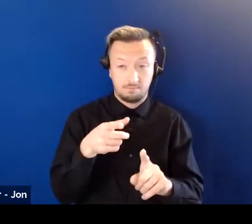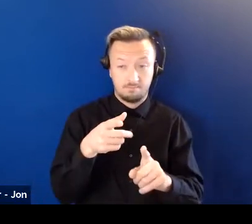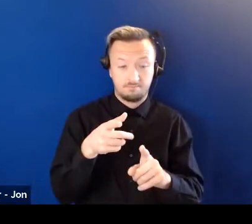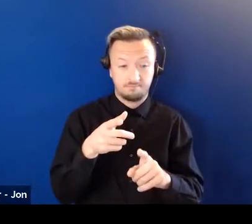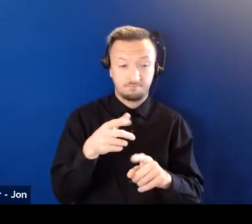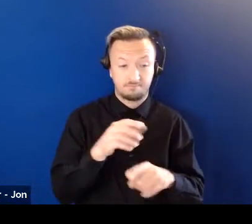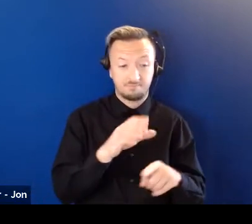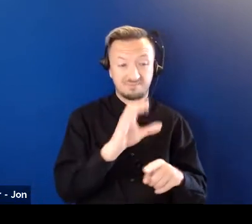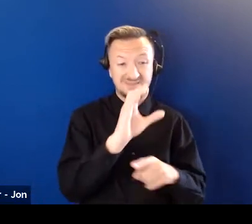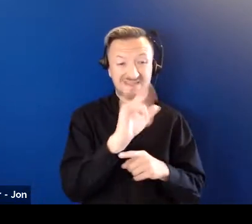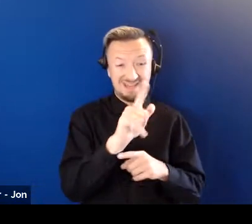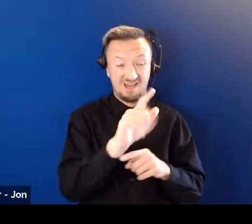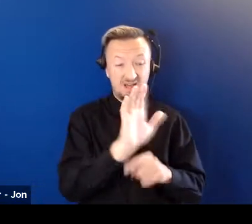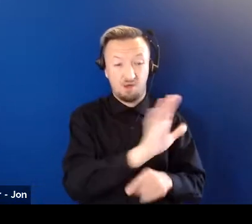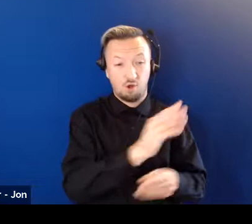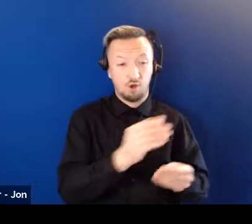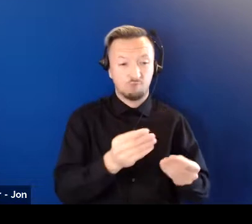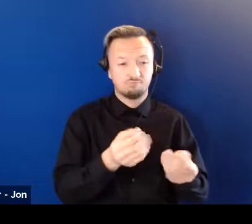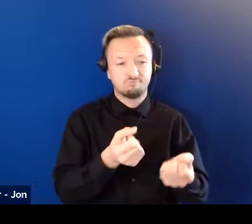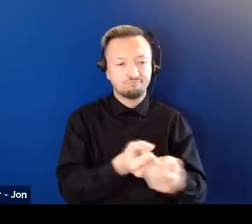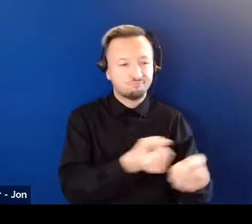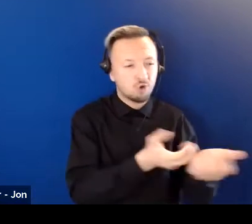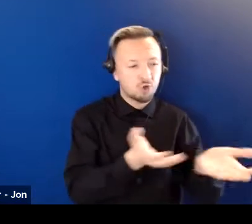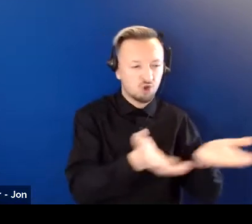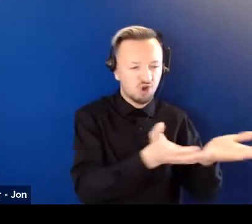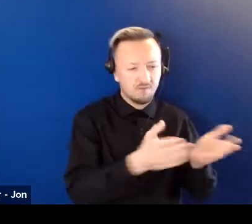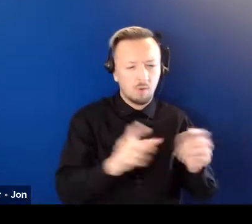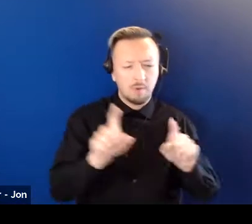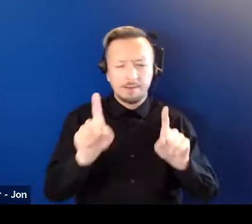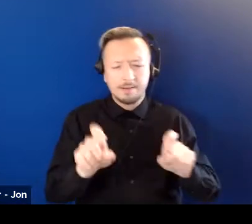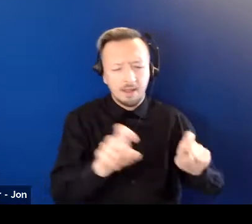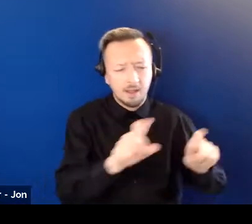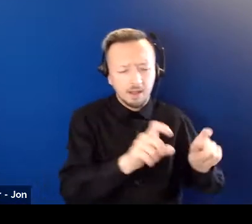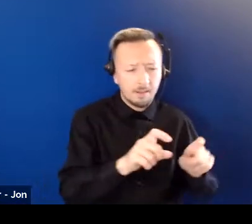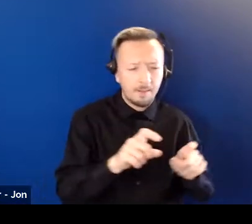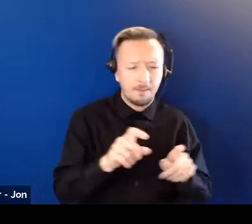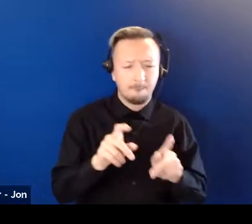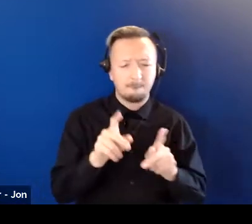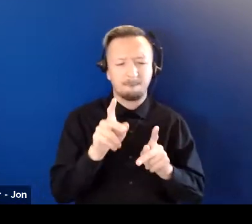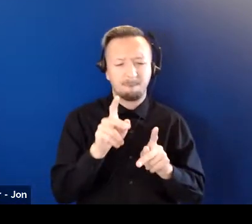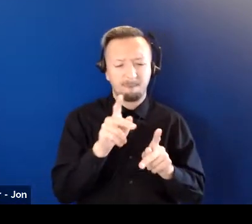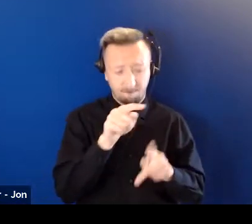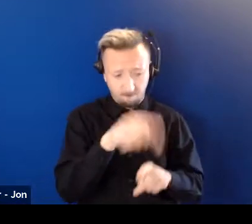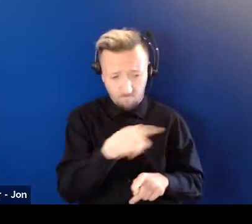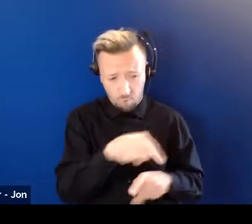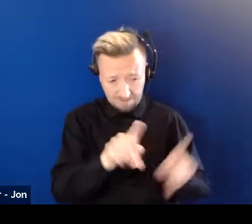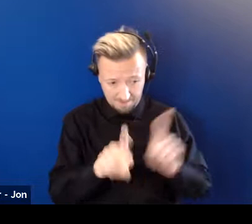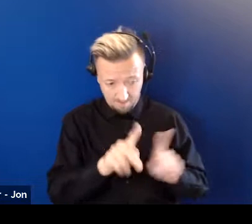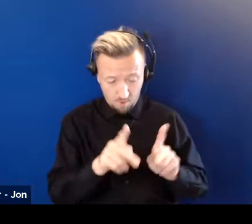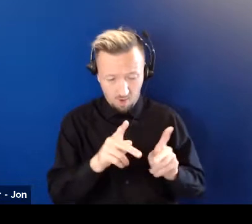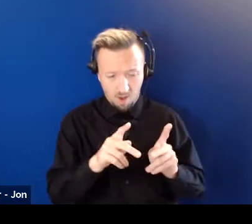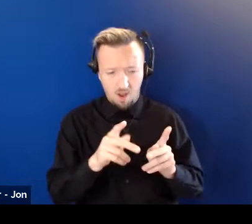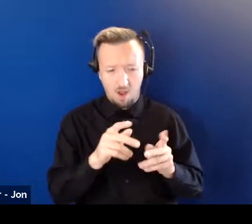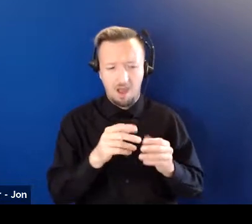centers are serving to test an intervention around people making an informed choice about entering the